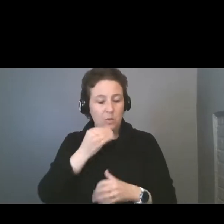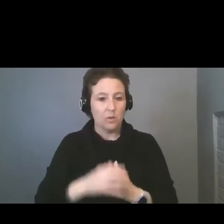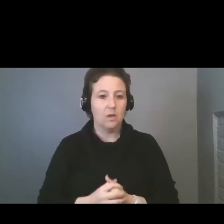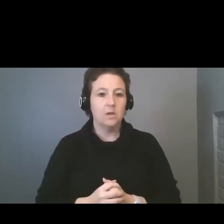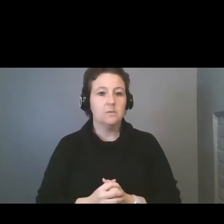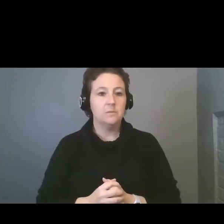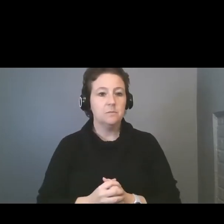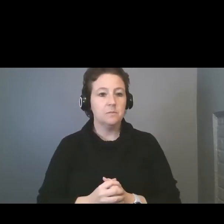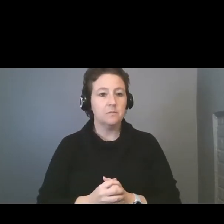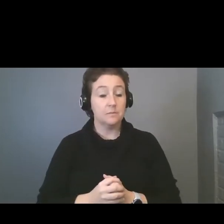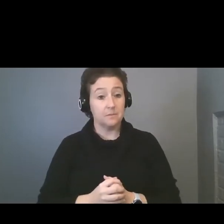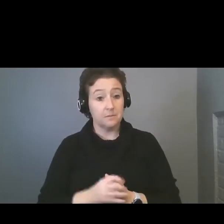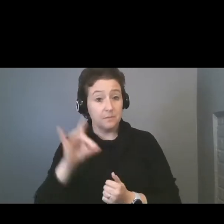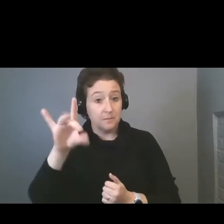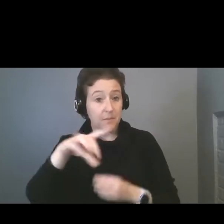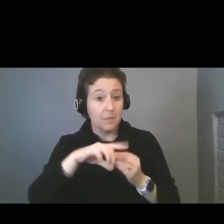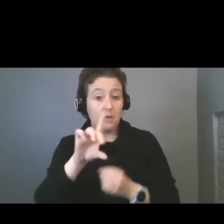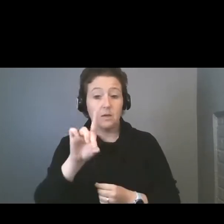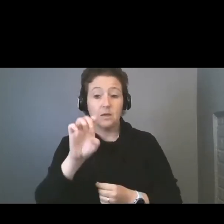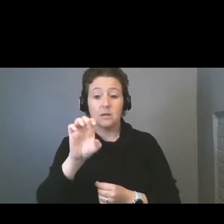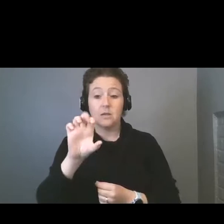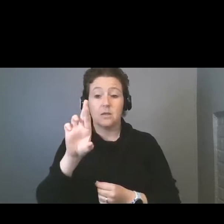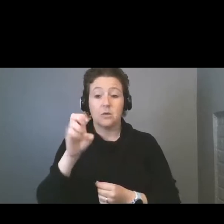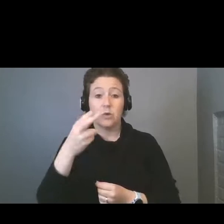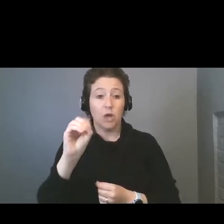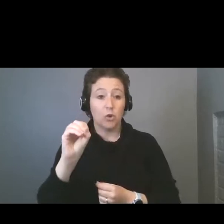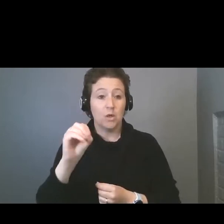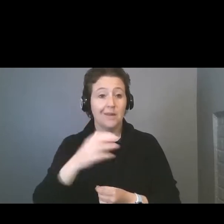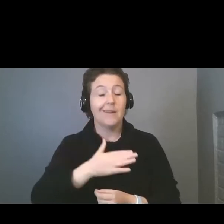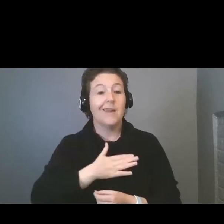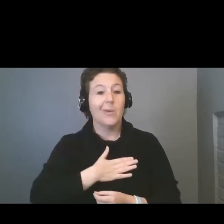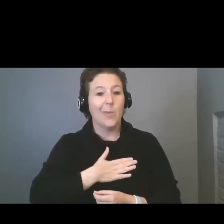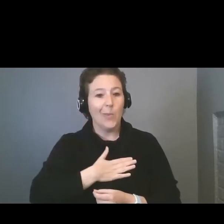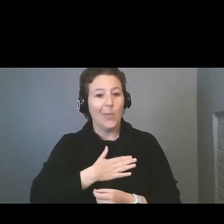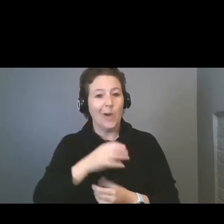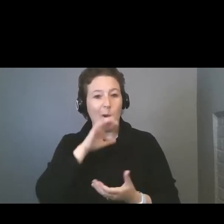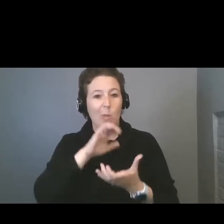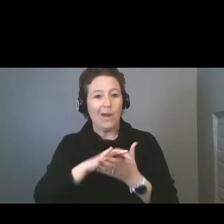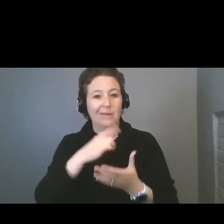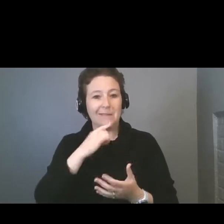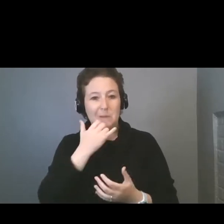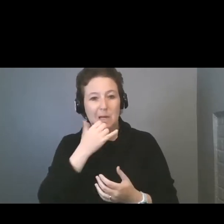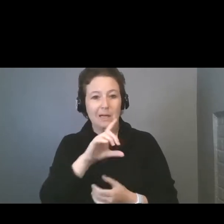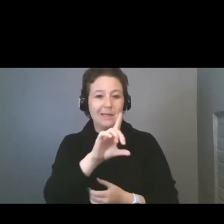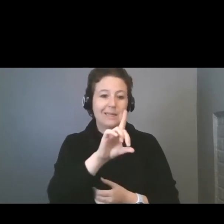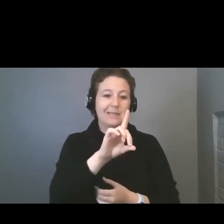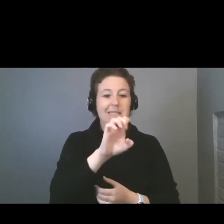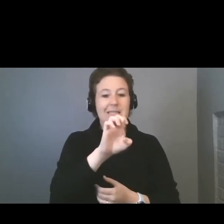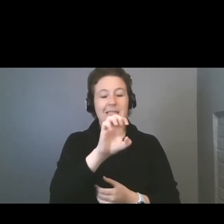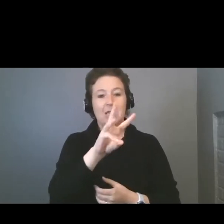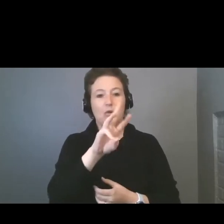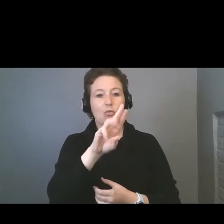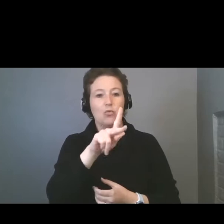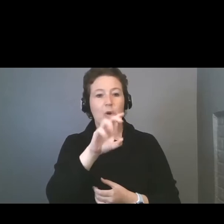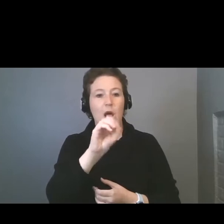I'll add a word about the Directo. My wife likes to call that the Directo, which I think is an appropriate name for the storm, making a